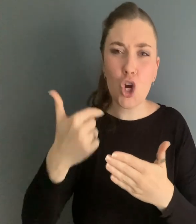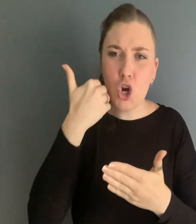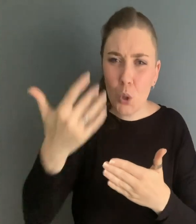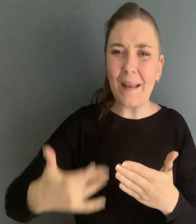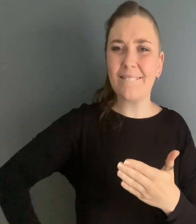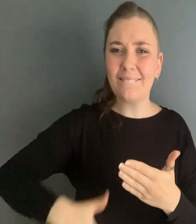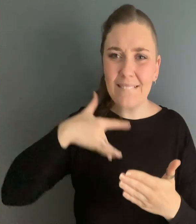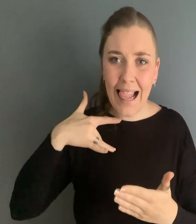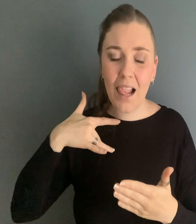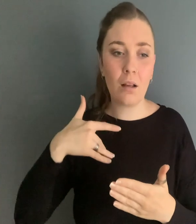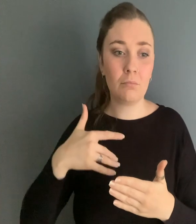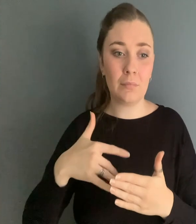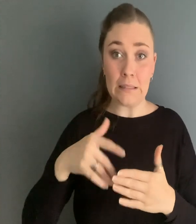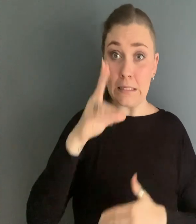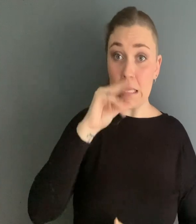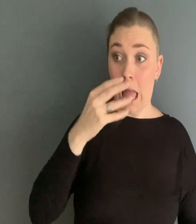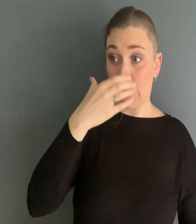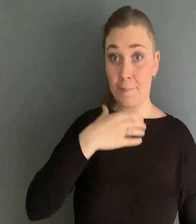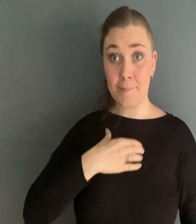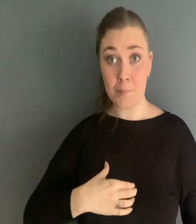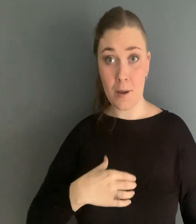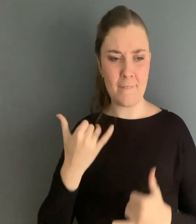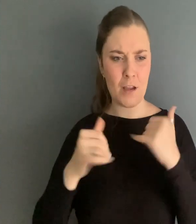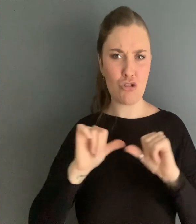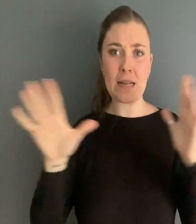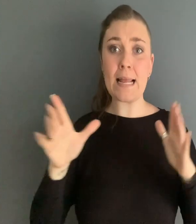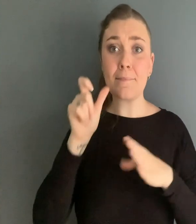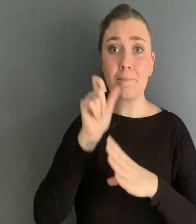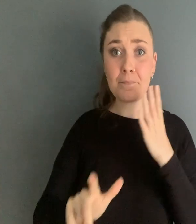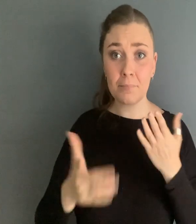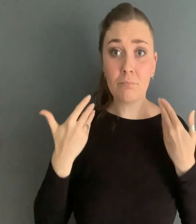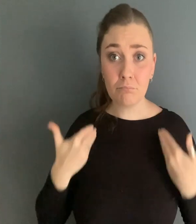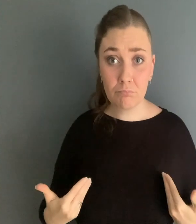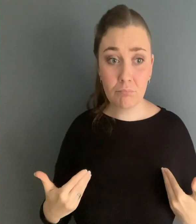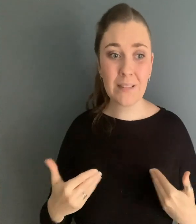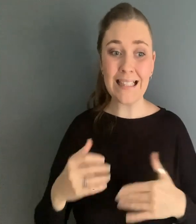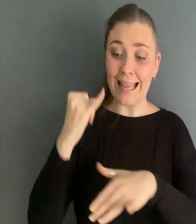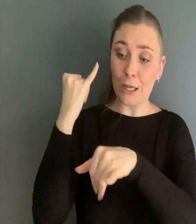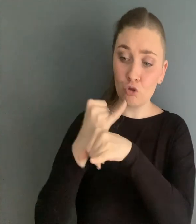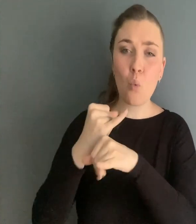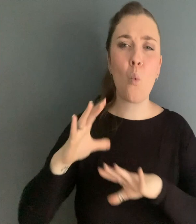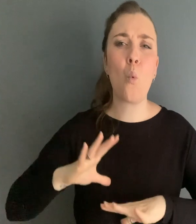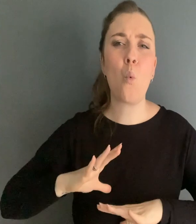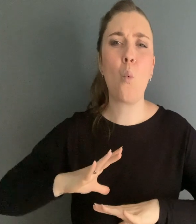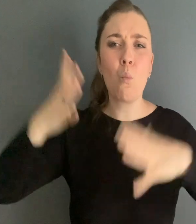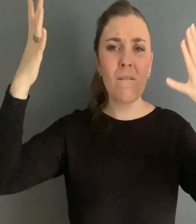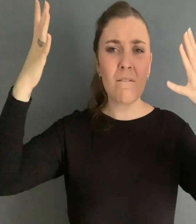felt was that, as a young person who was clearly disabled, the institution automatically